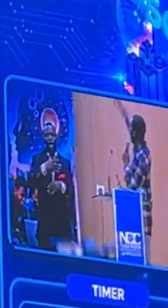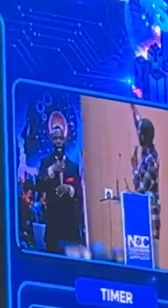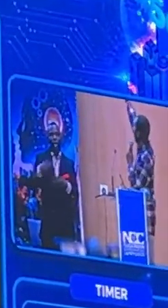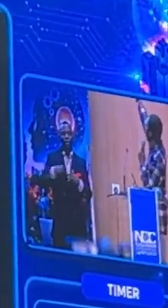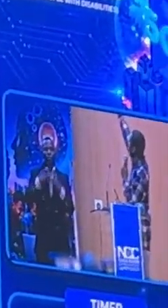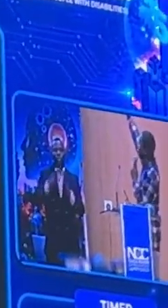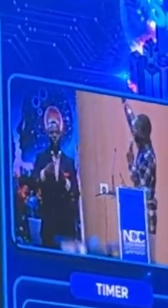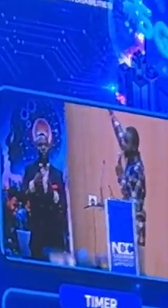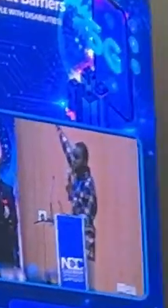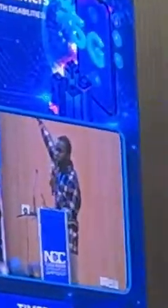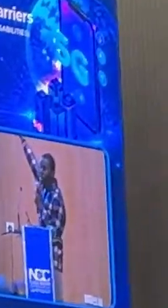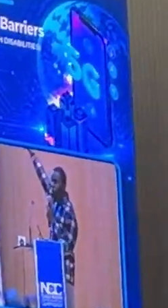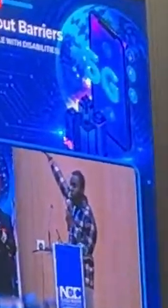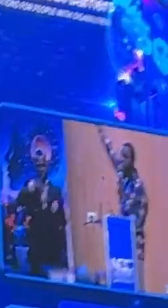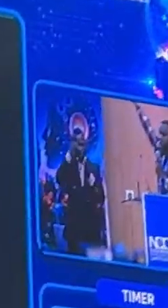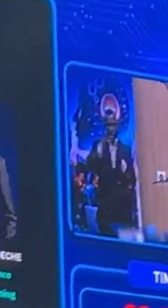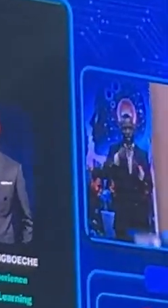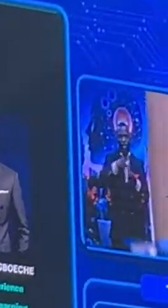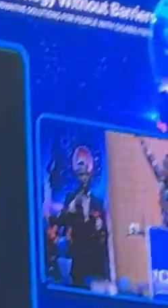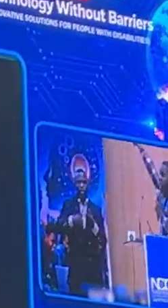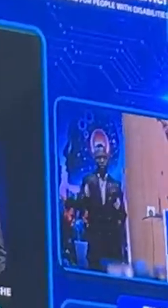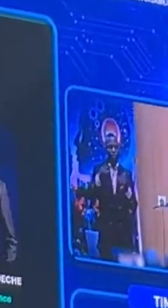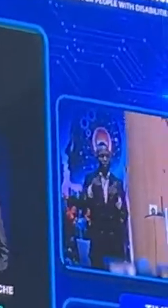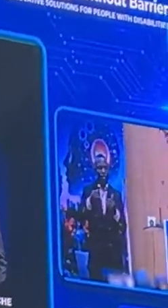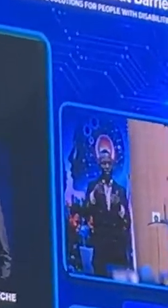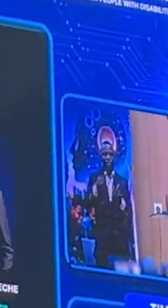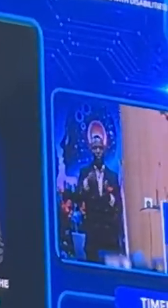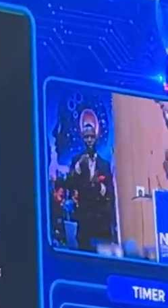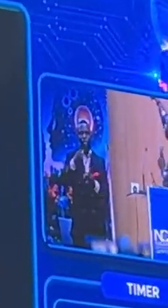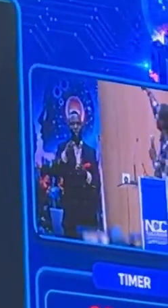I would like to play the demo now.